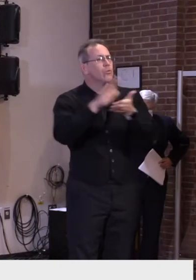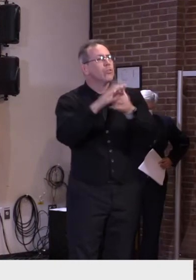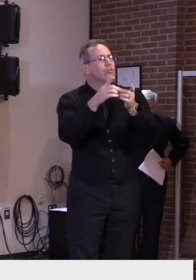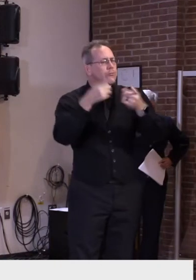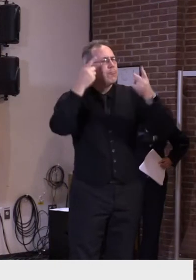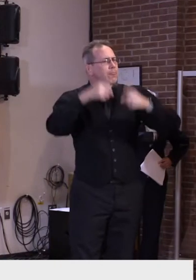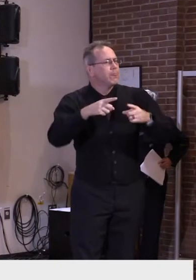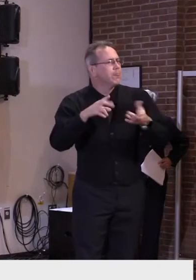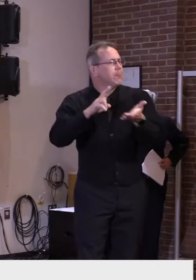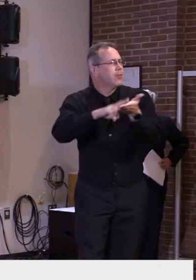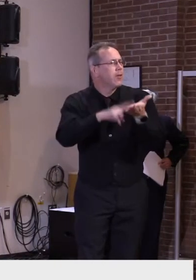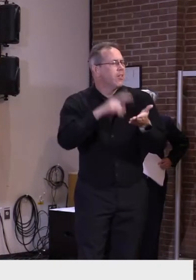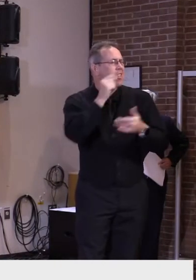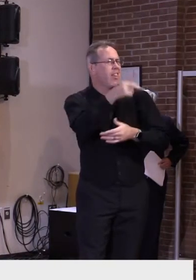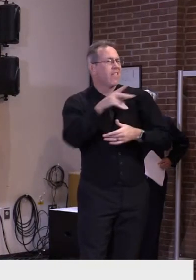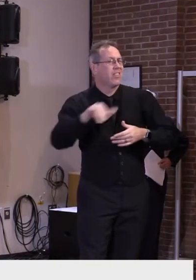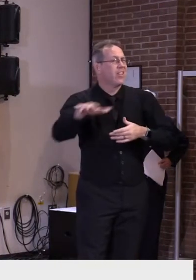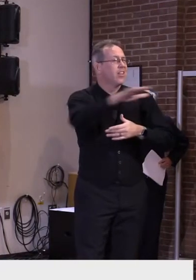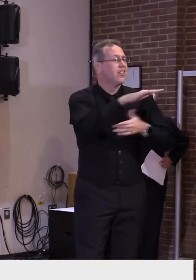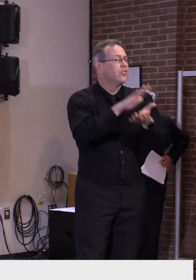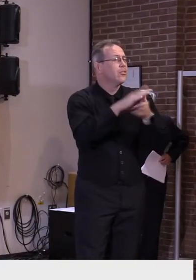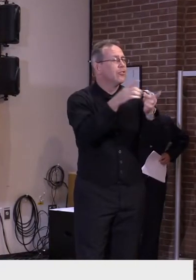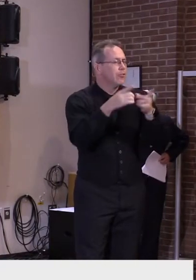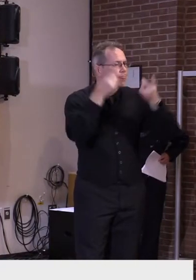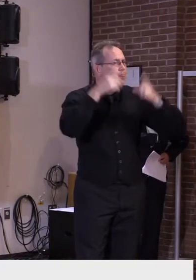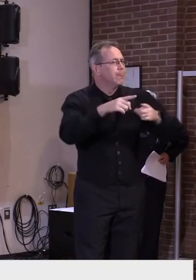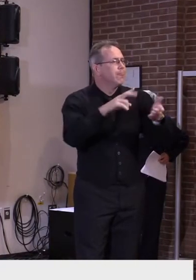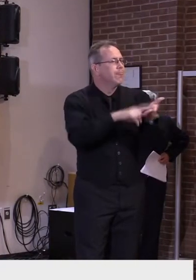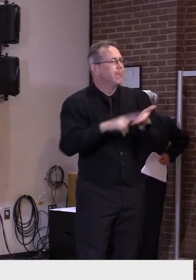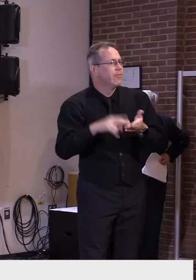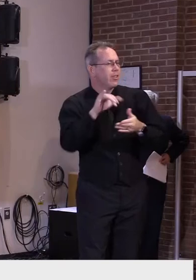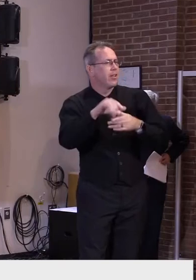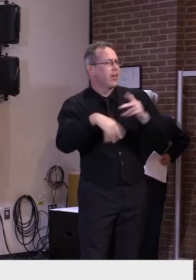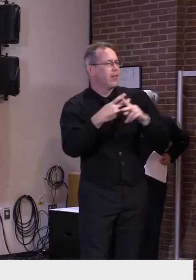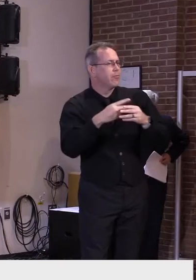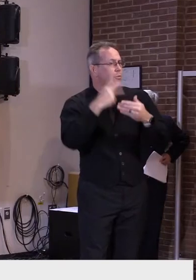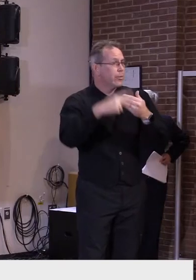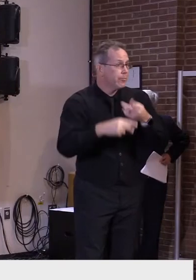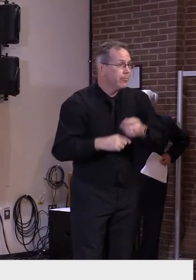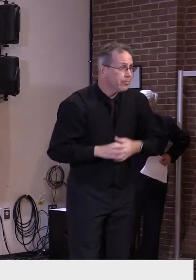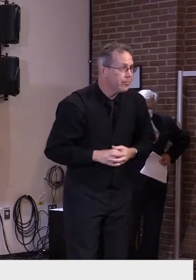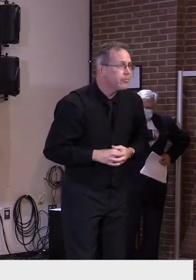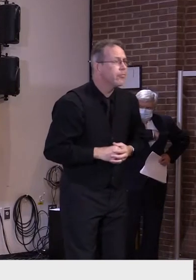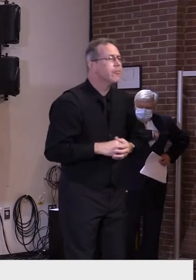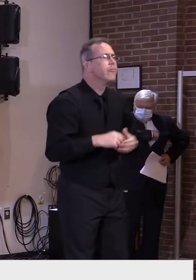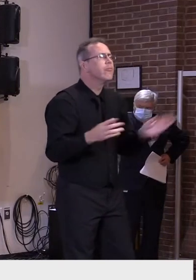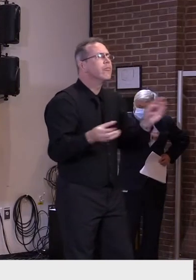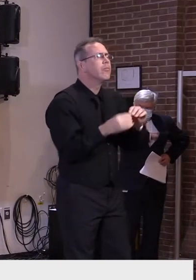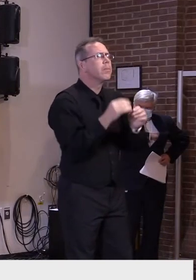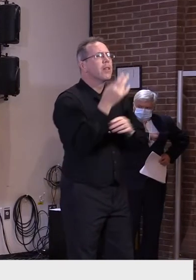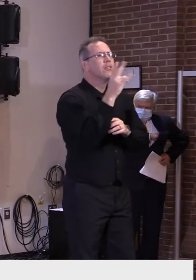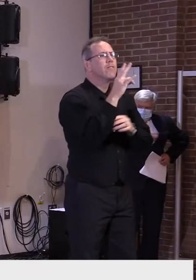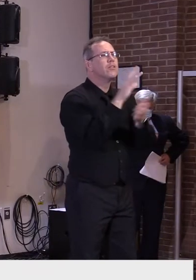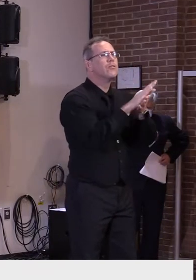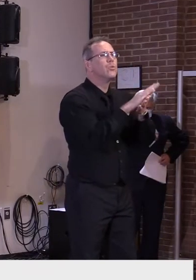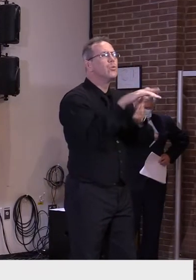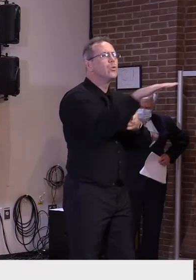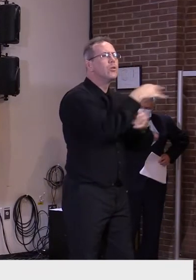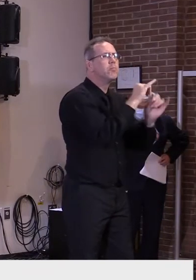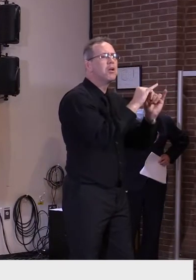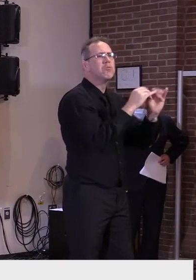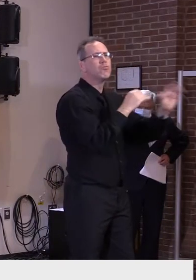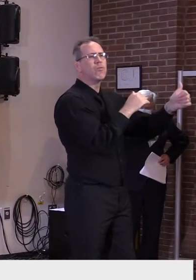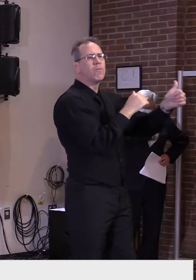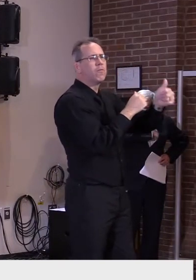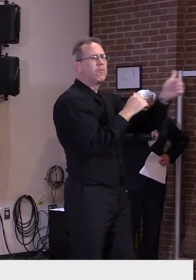program. When I say enrolled in Test to Stay, I mean they've either received the test kits or the orders have been placed that are going to be delivered this